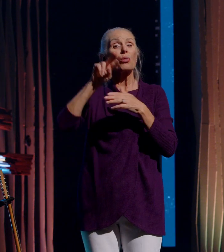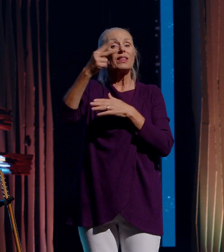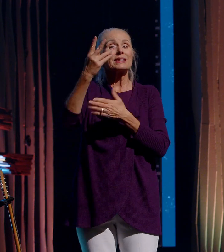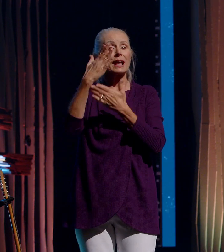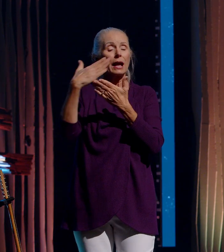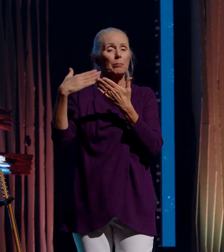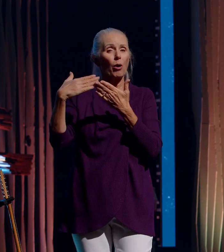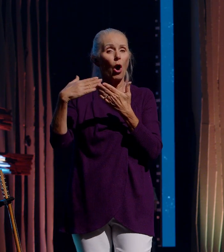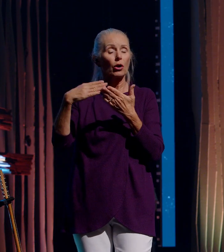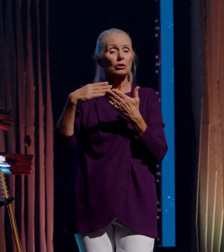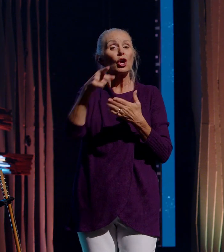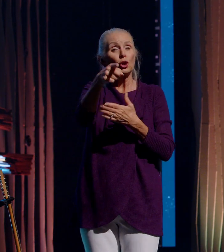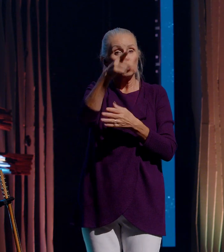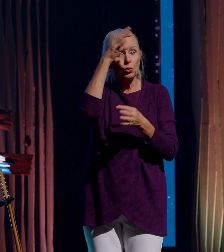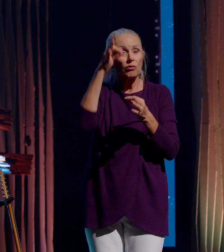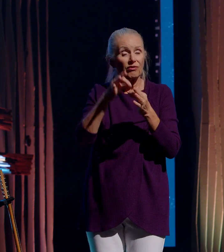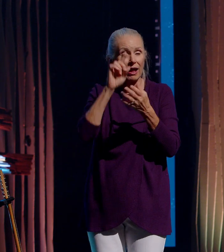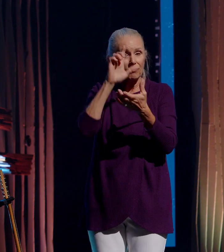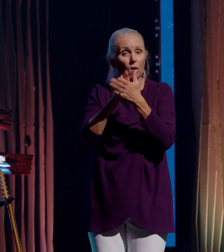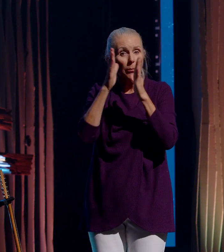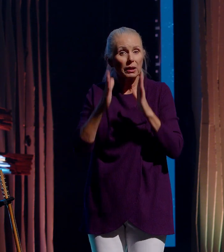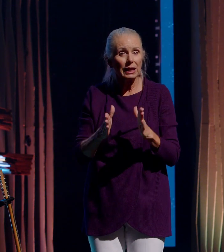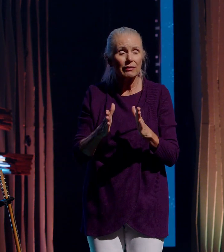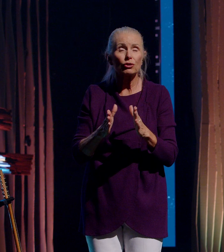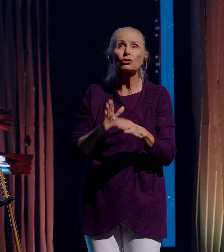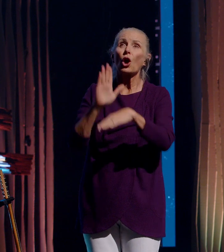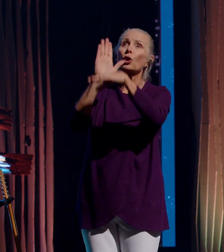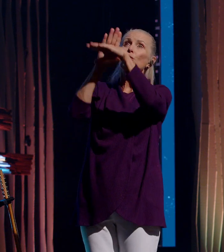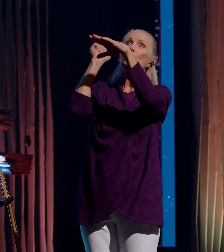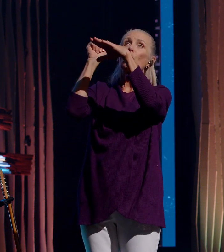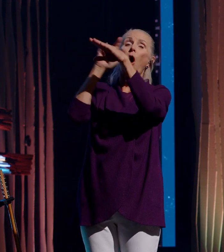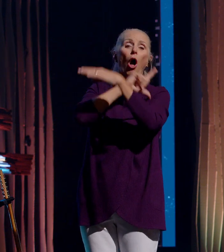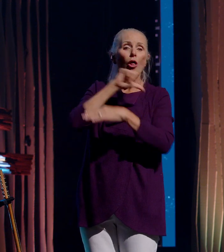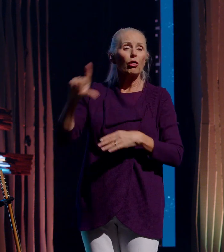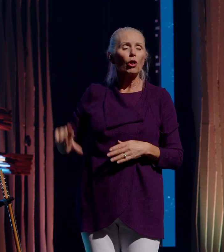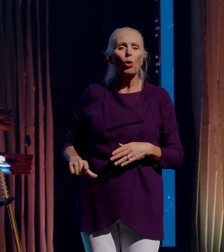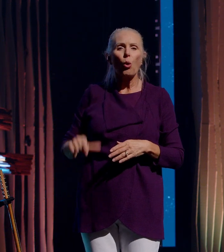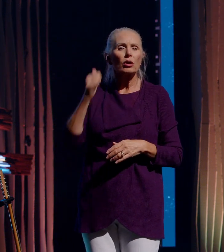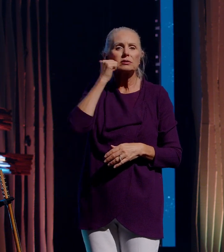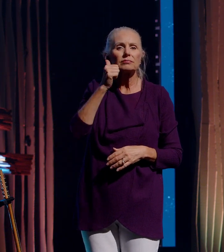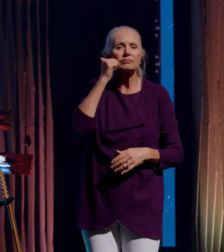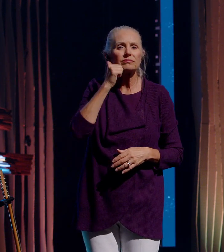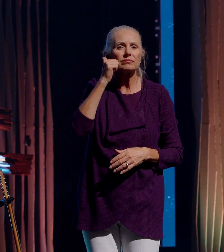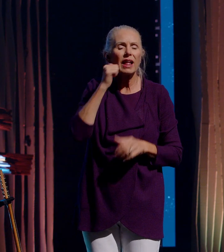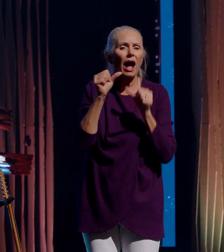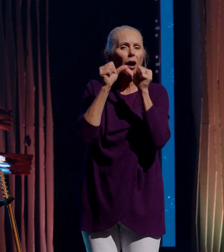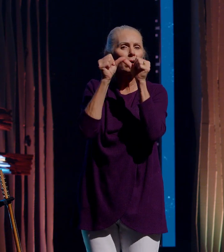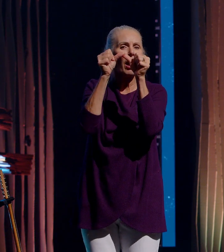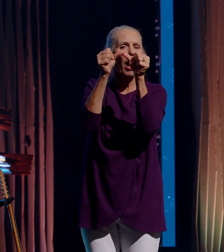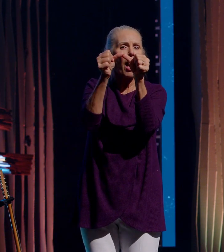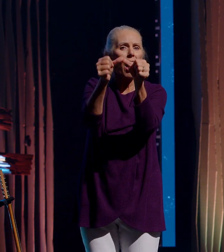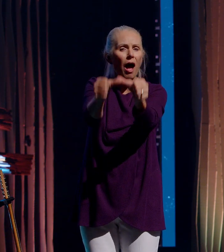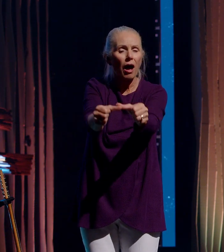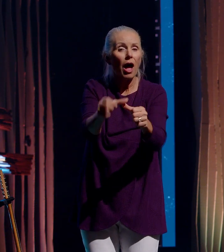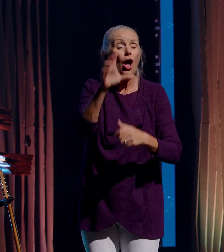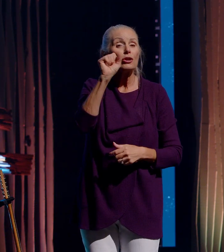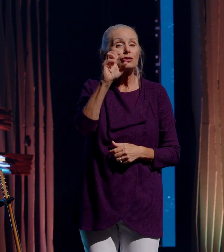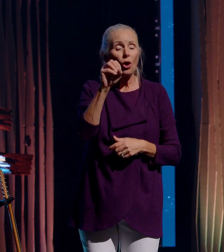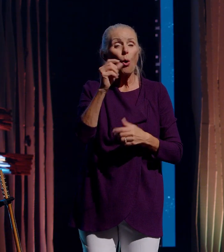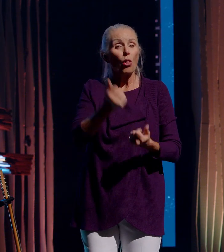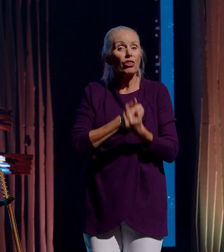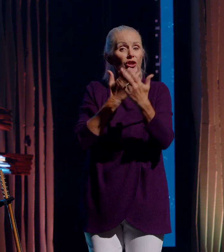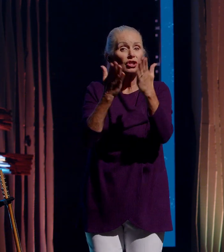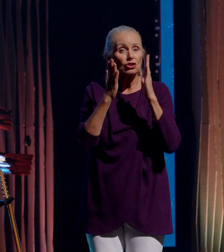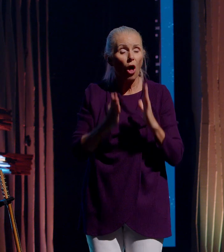this. The faithful believers, they call on the Lord continuously. Now, the psalmist, he's continuing on really this from